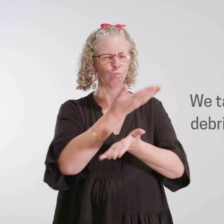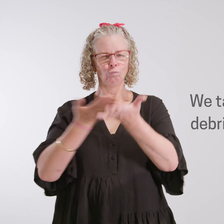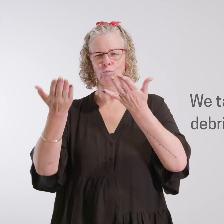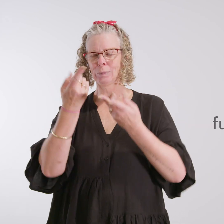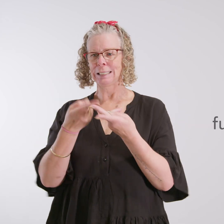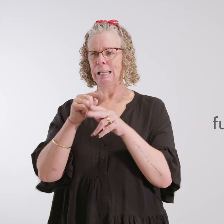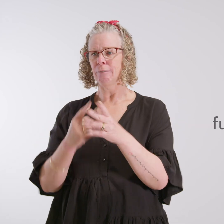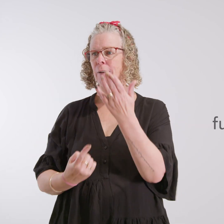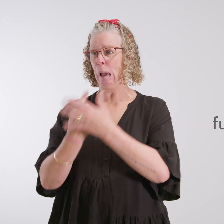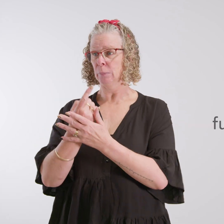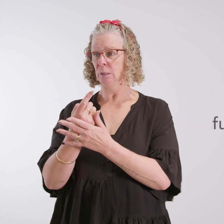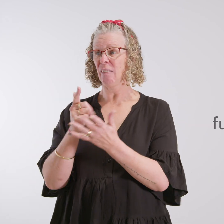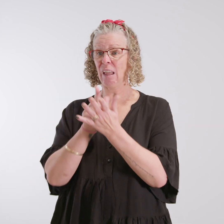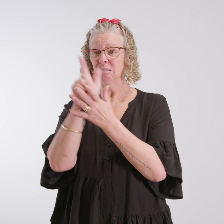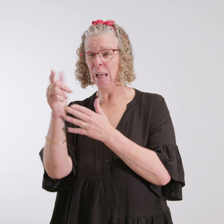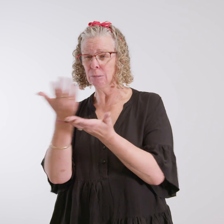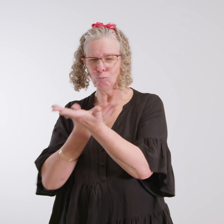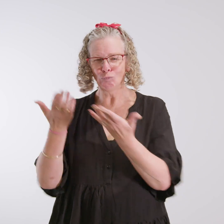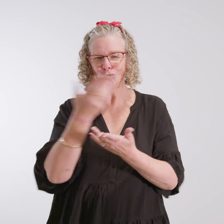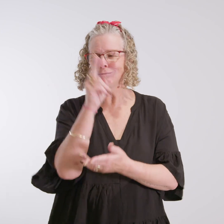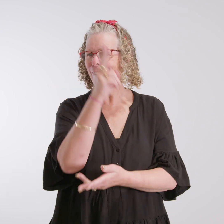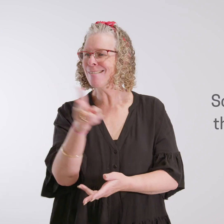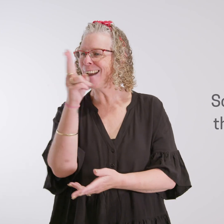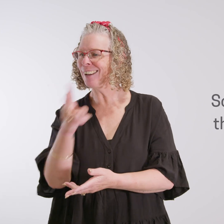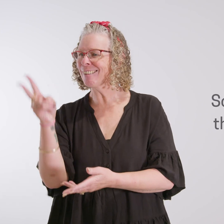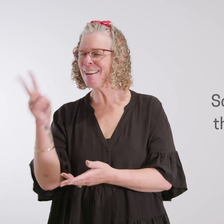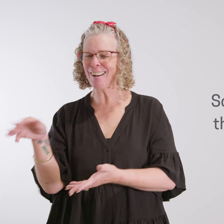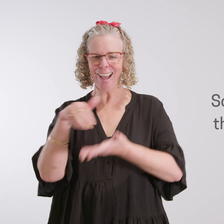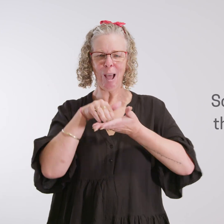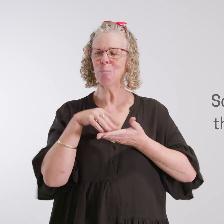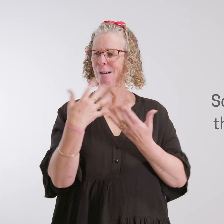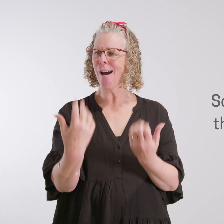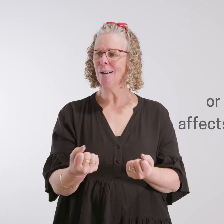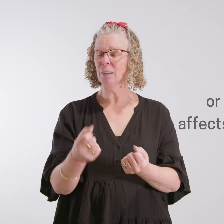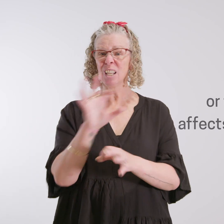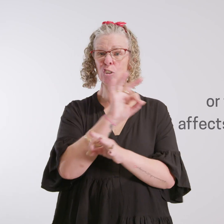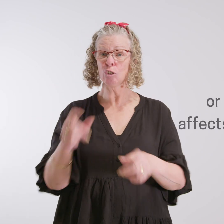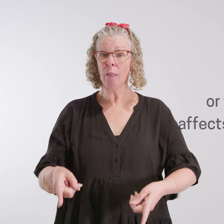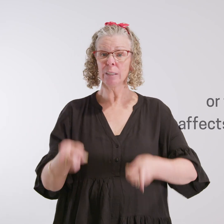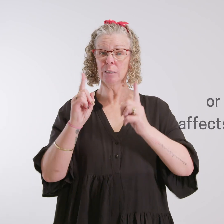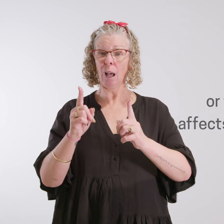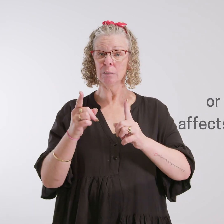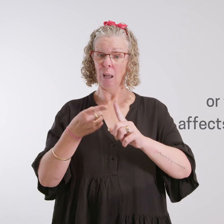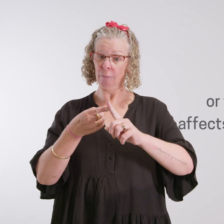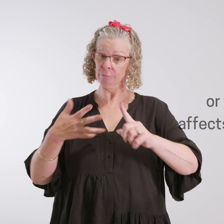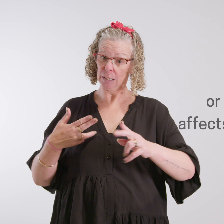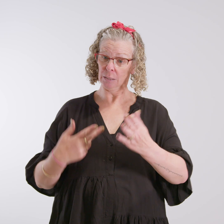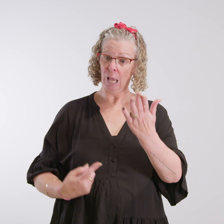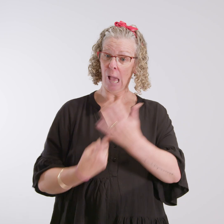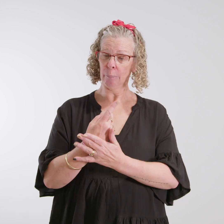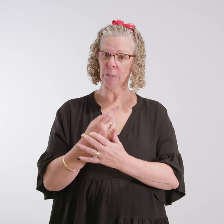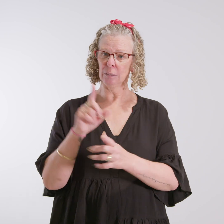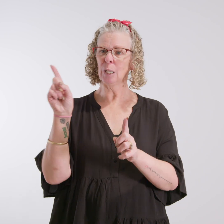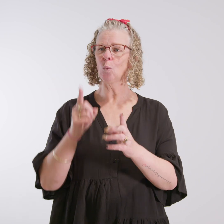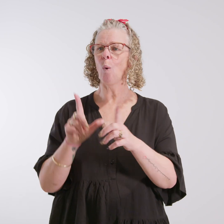every event, and if we need further assistance, we've got people to call. Sometimes it's not the disaster event or the response that affects you the most either. It can be